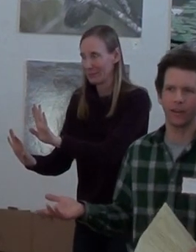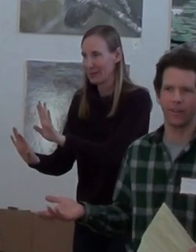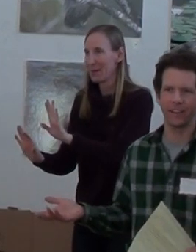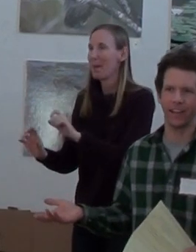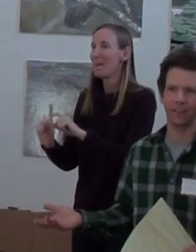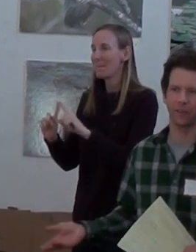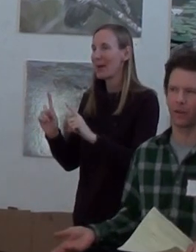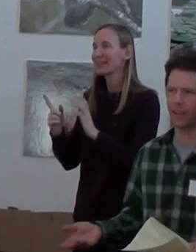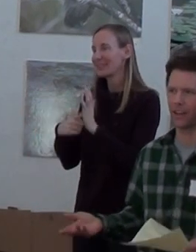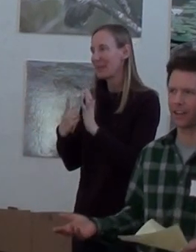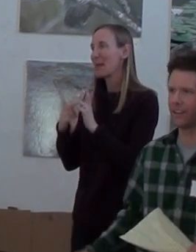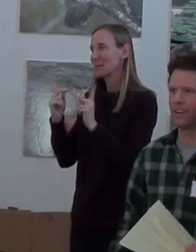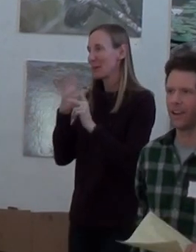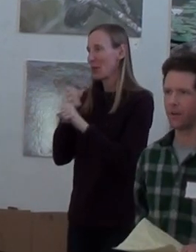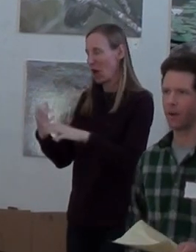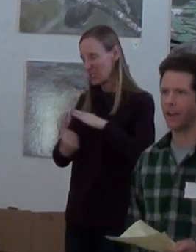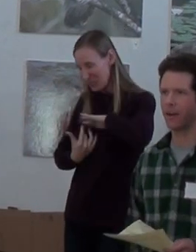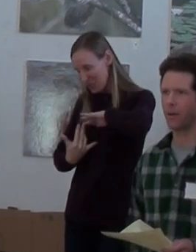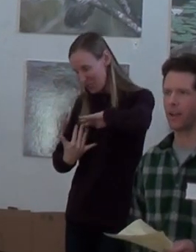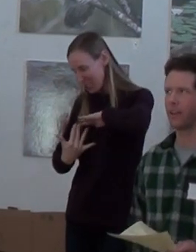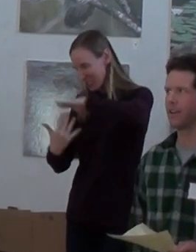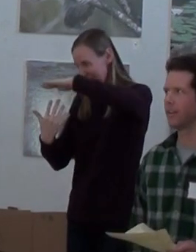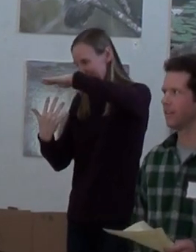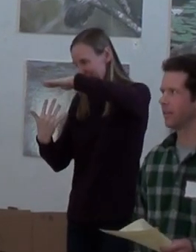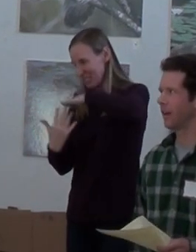in your life that are like that. So again, like,